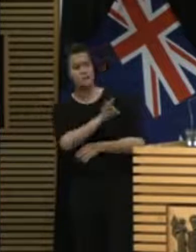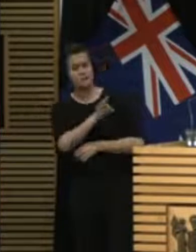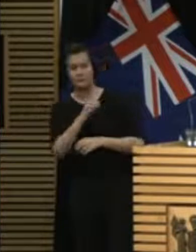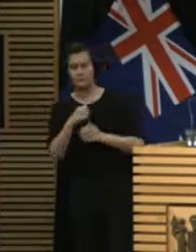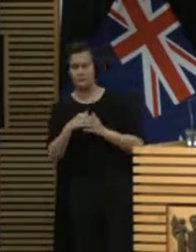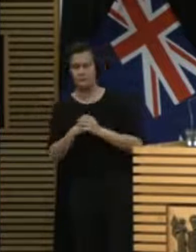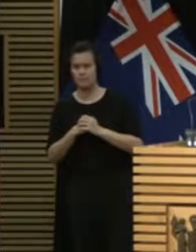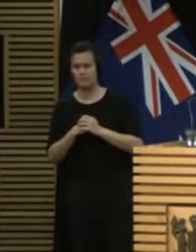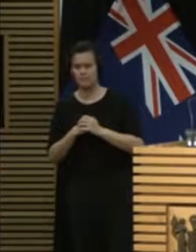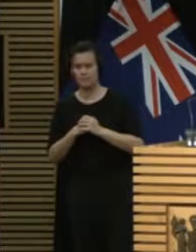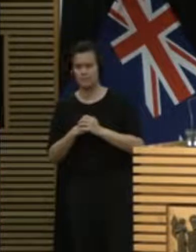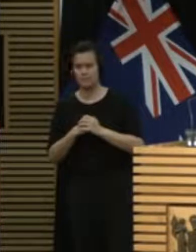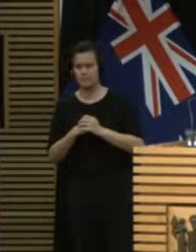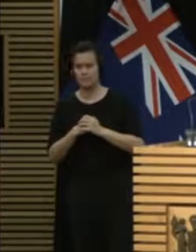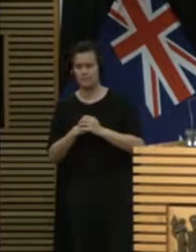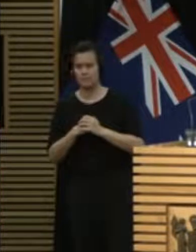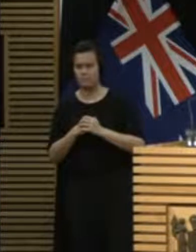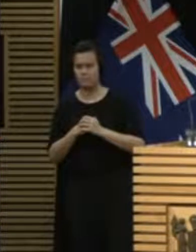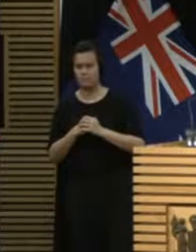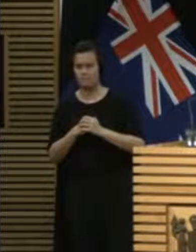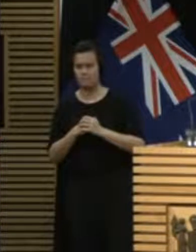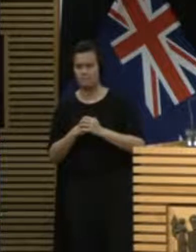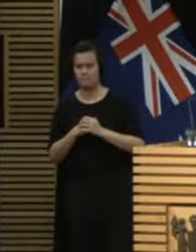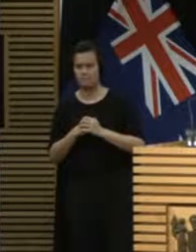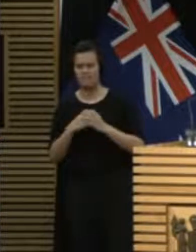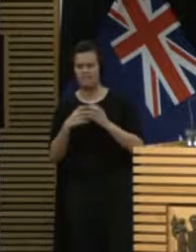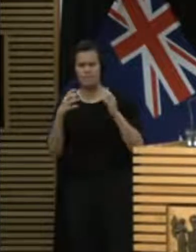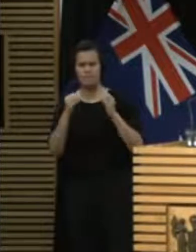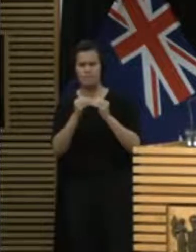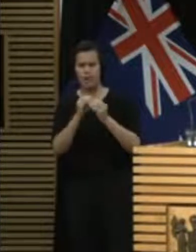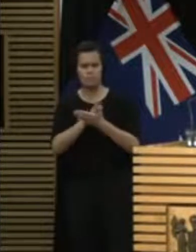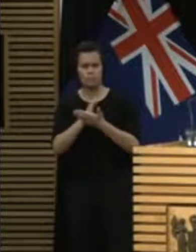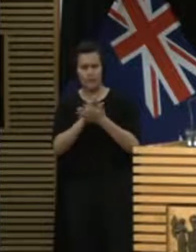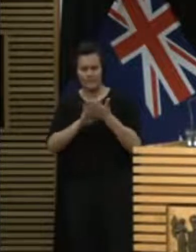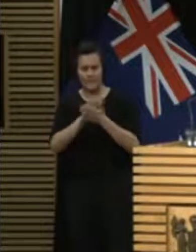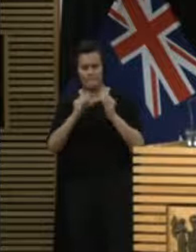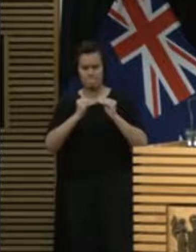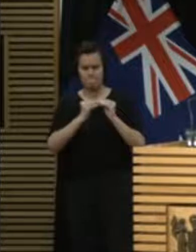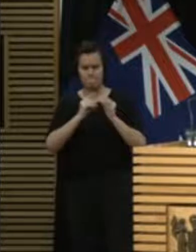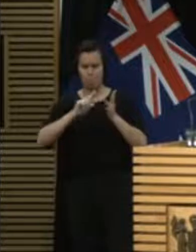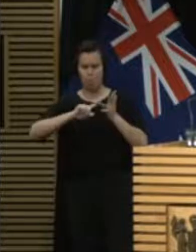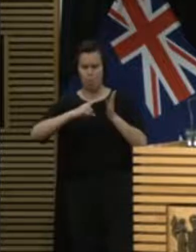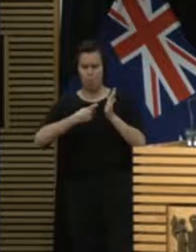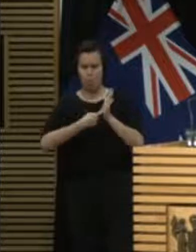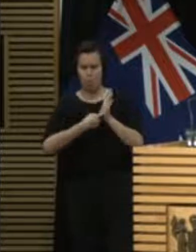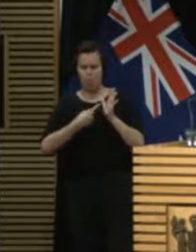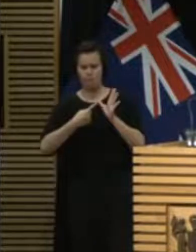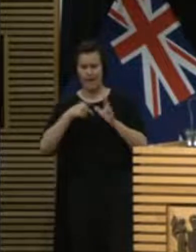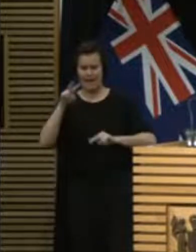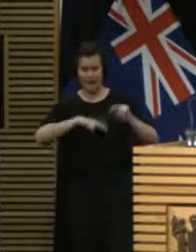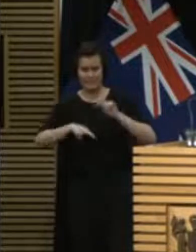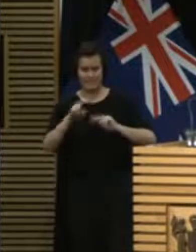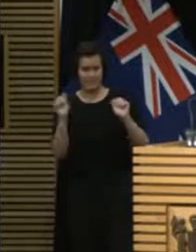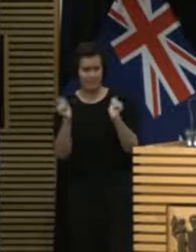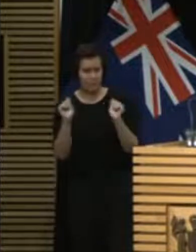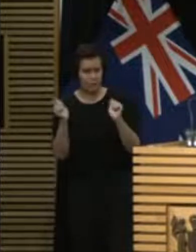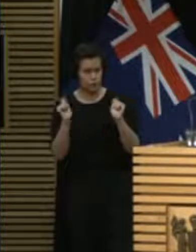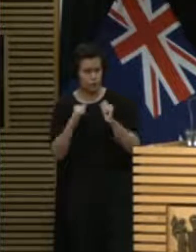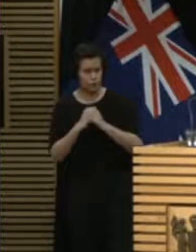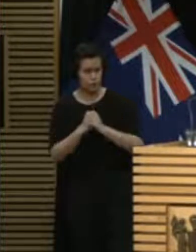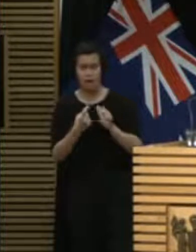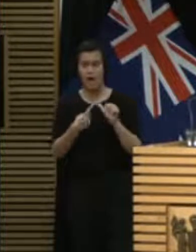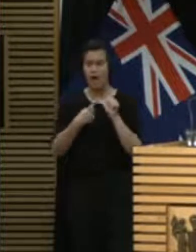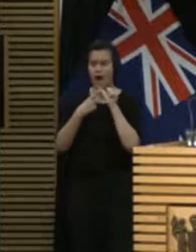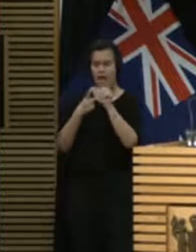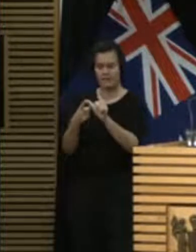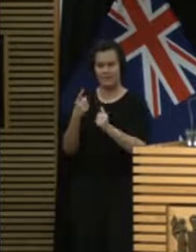BORA analysis on these two changes, and what were the implications of it? Does this breach the Bill of Rights Act? We're being very careful on that